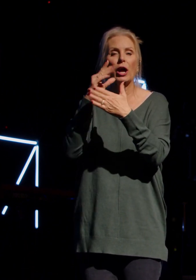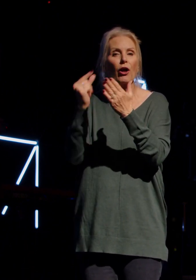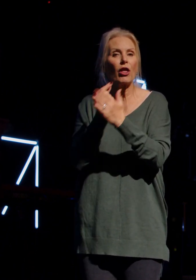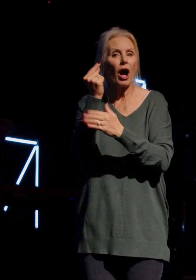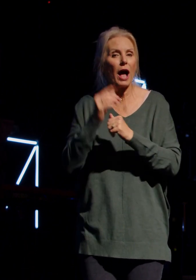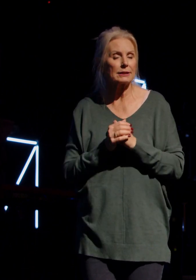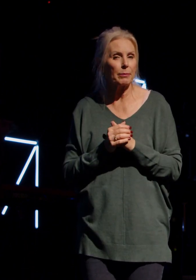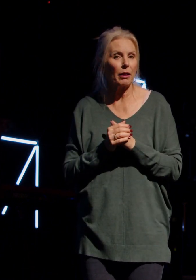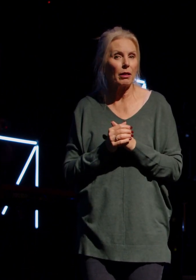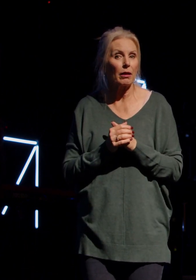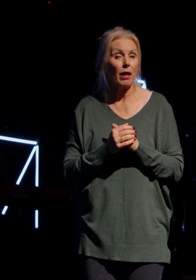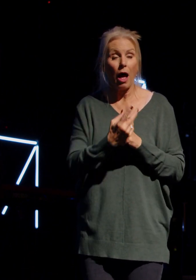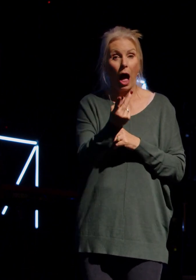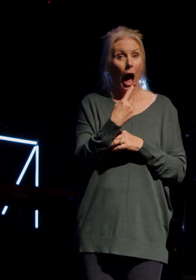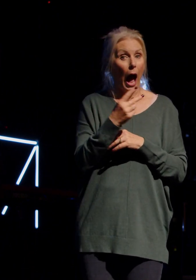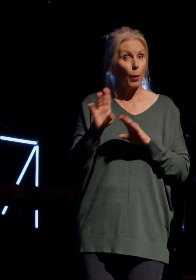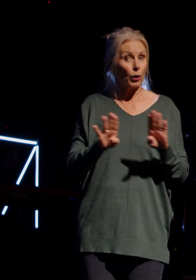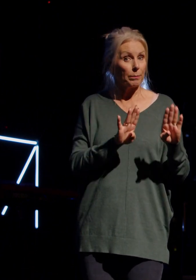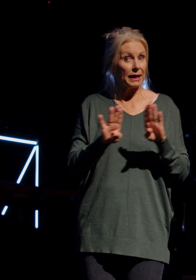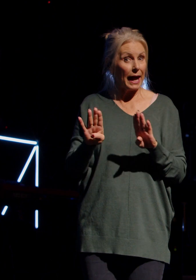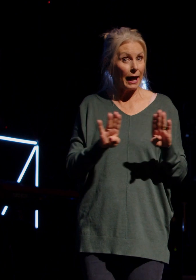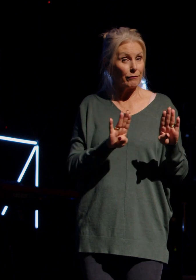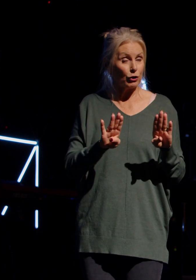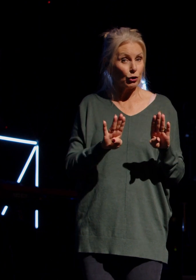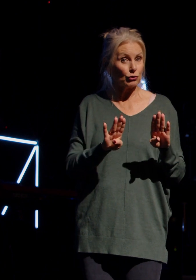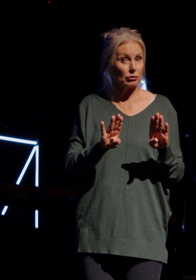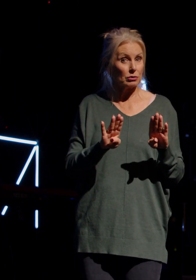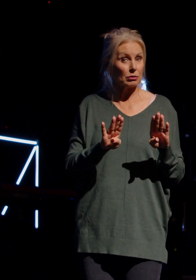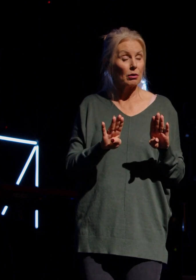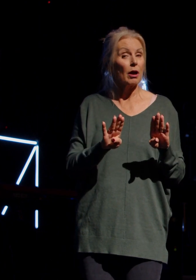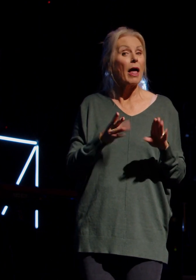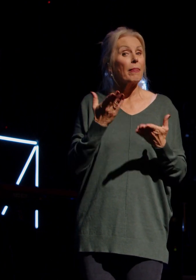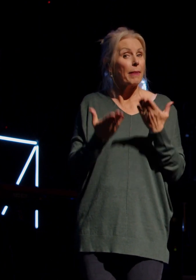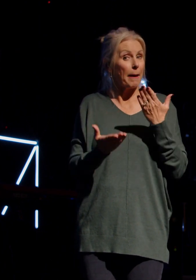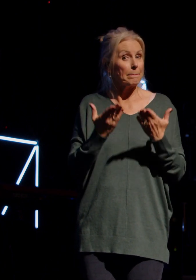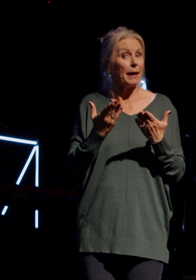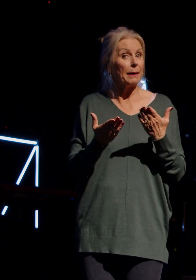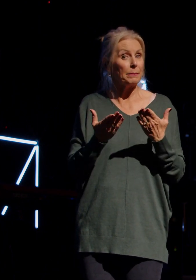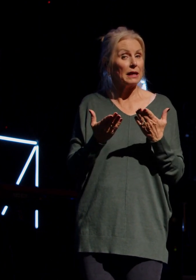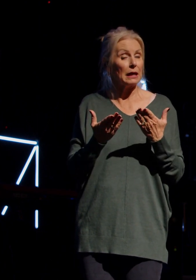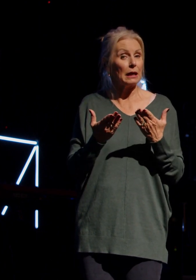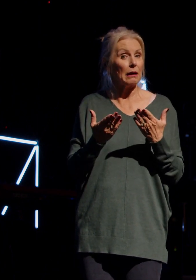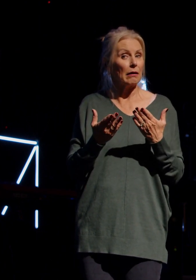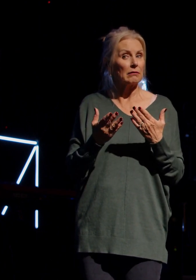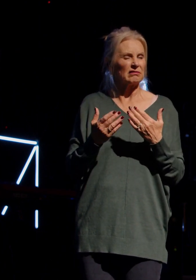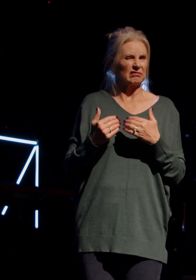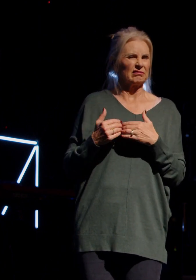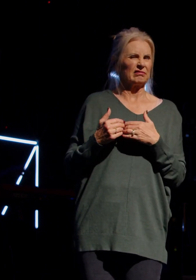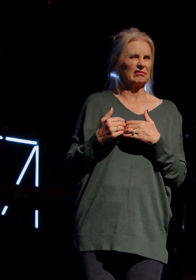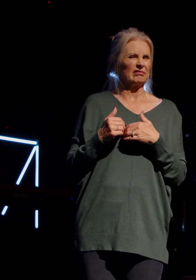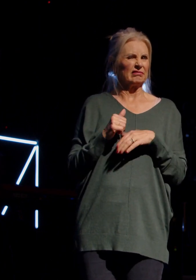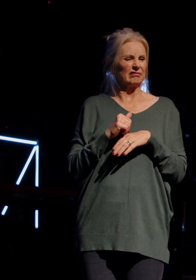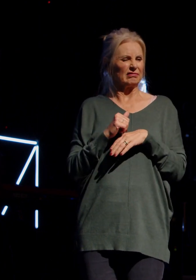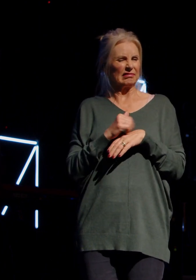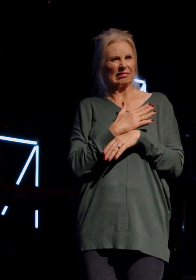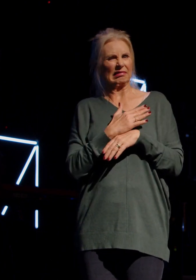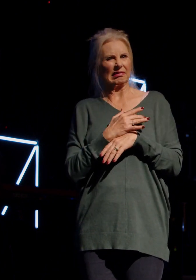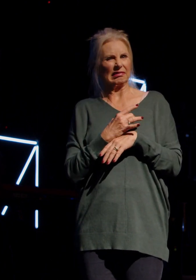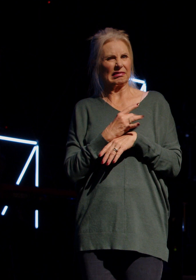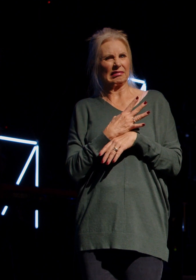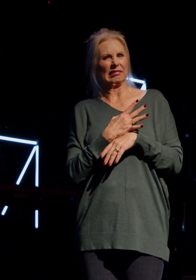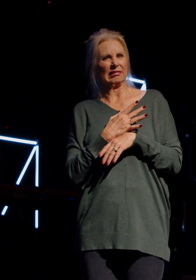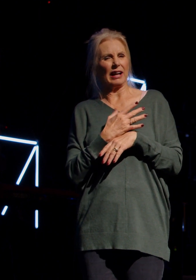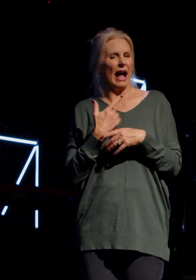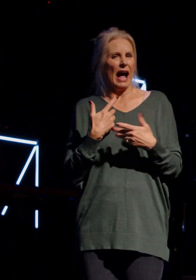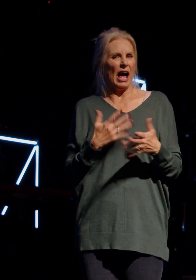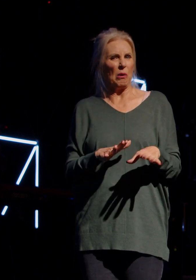do we need to be mindful of that could put unbelievers off? If those on the outside are supposed to think of us in a good way, what